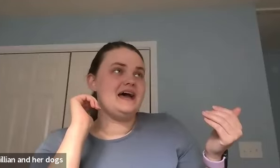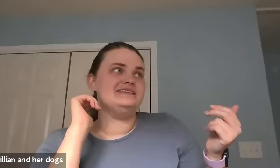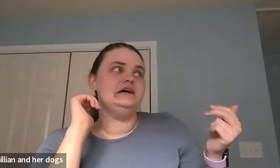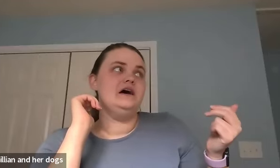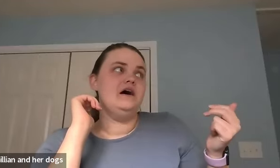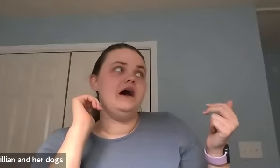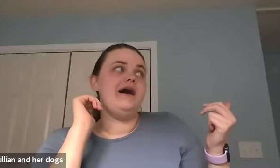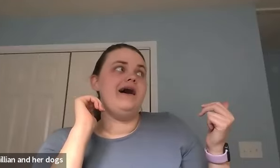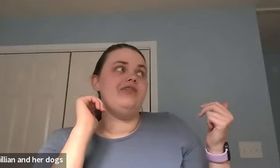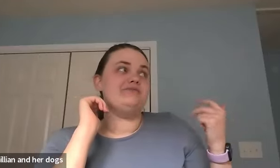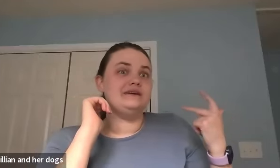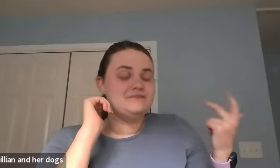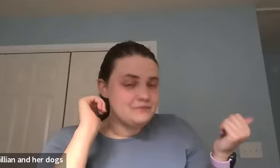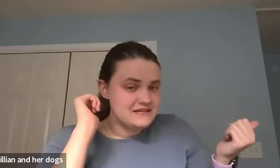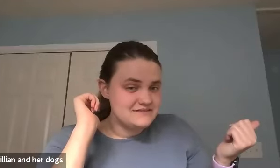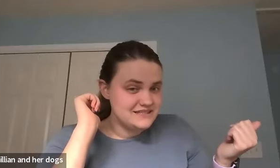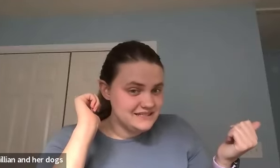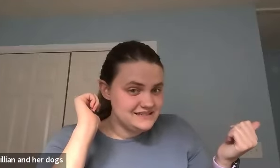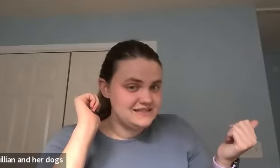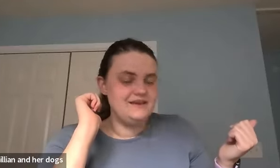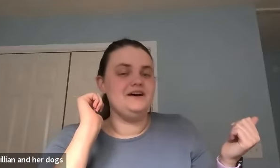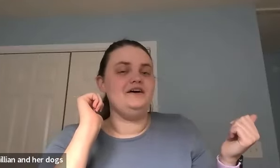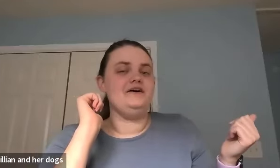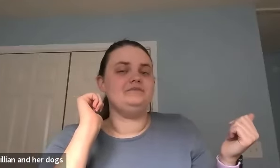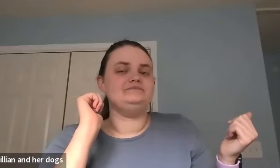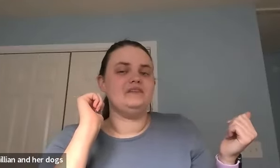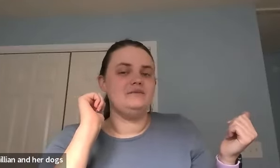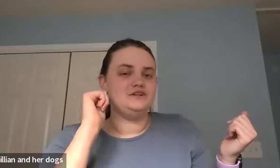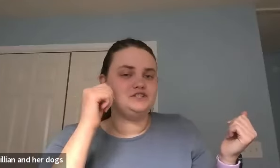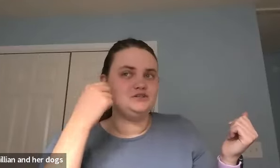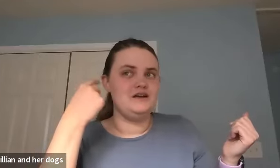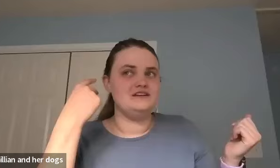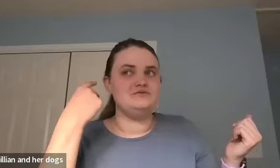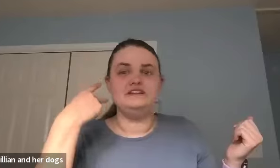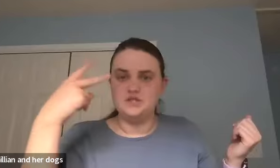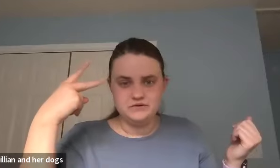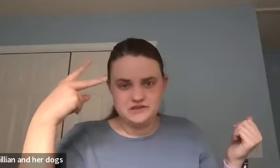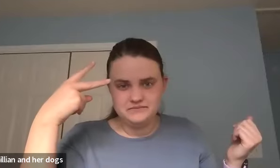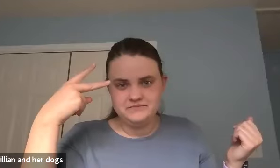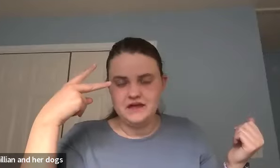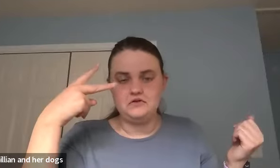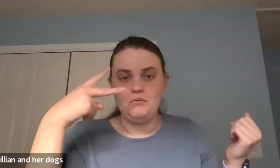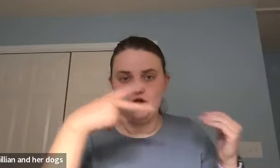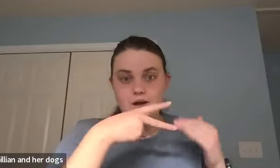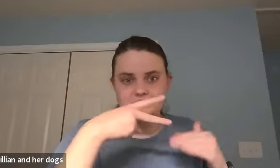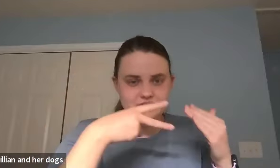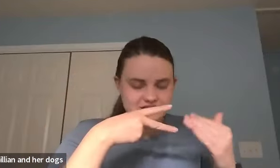has 3 different ways I've seen it. I'm going to show you guys really 2 of them that are the more common ones I've